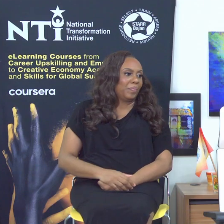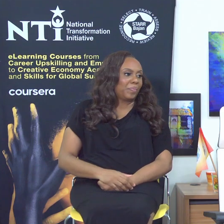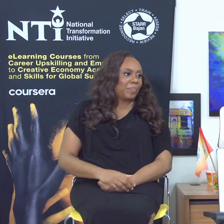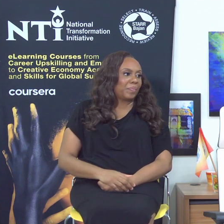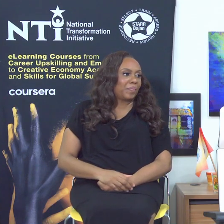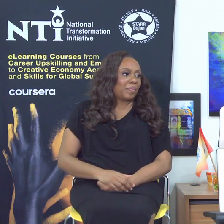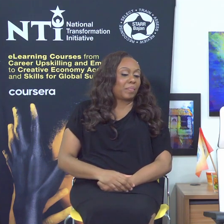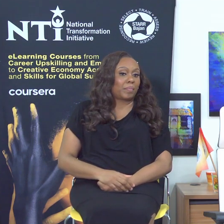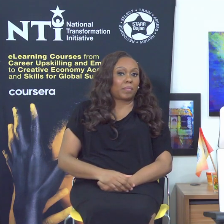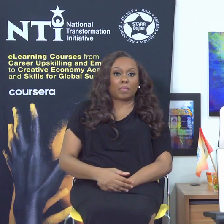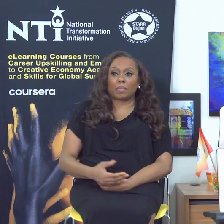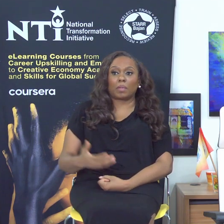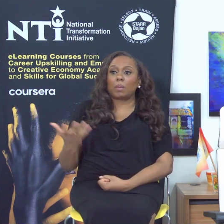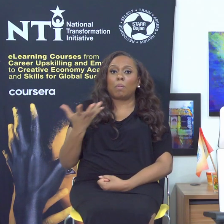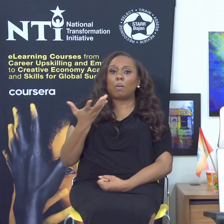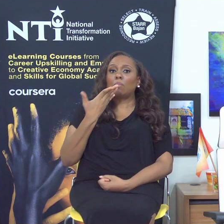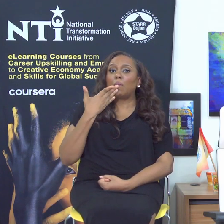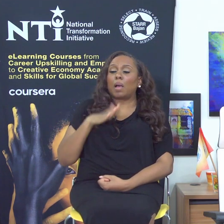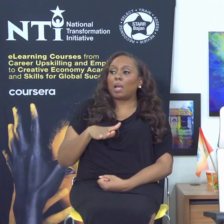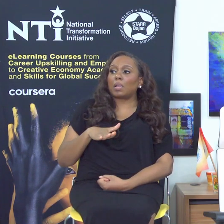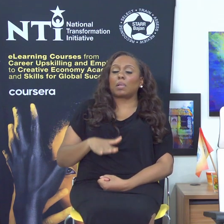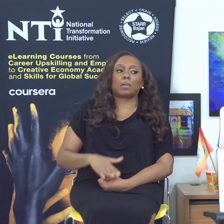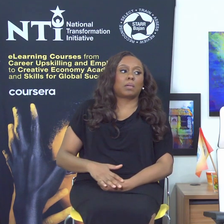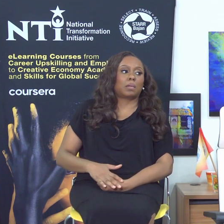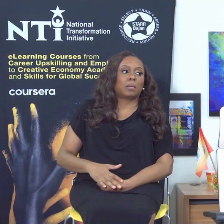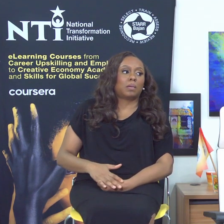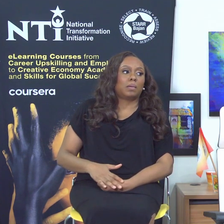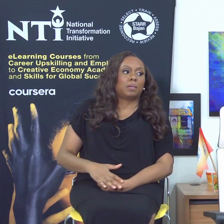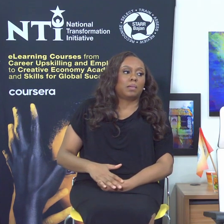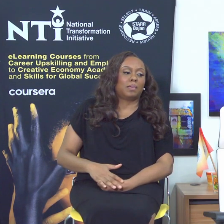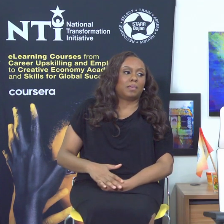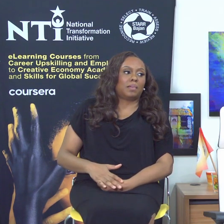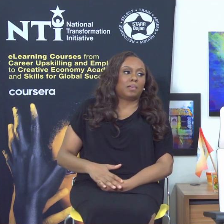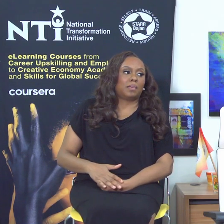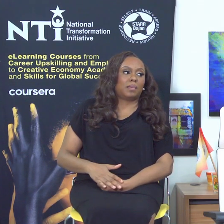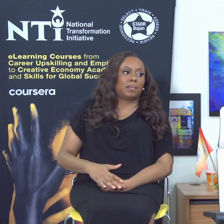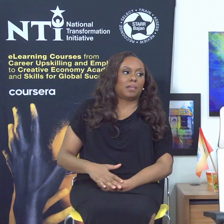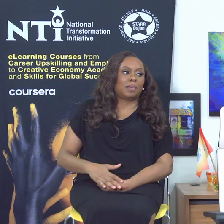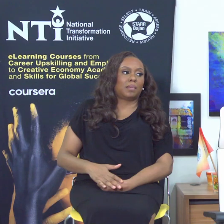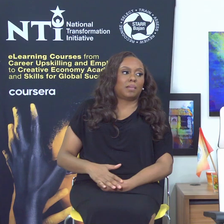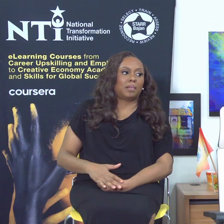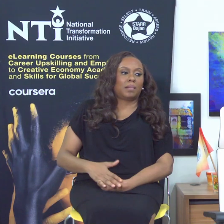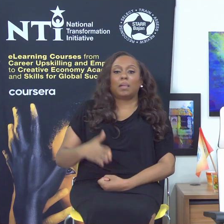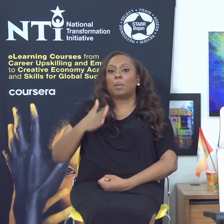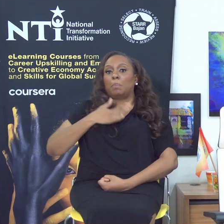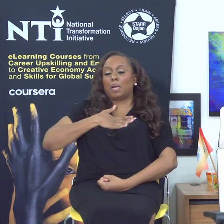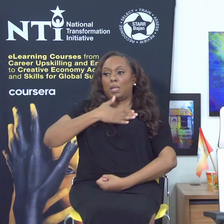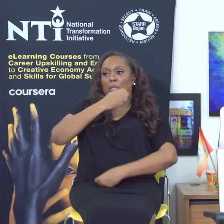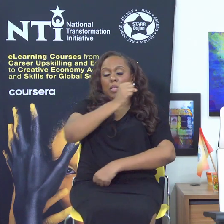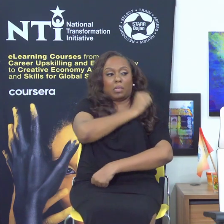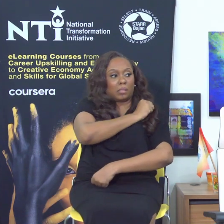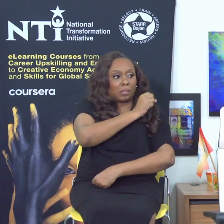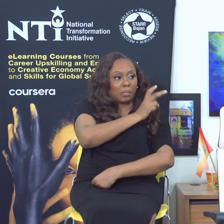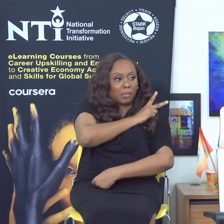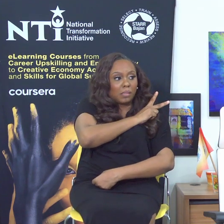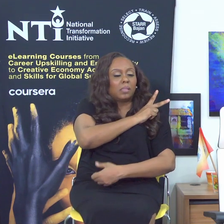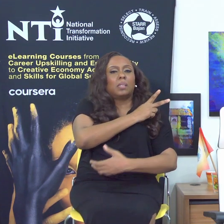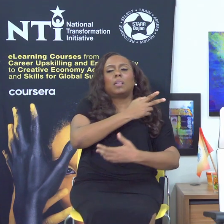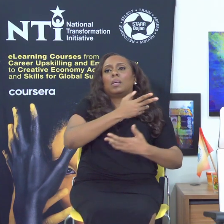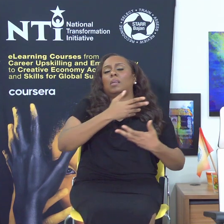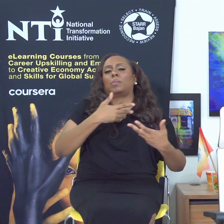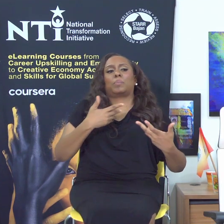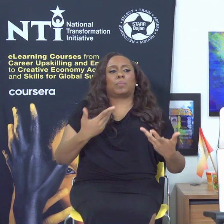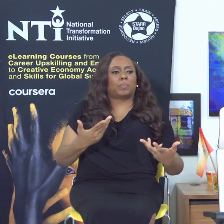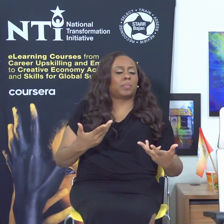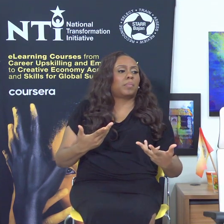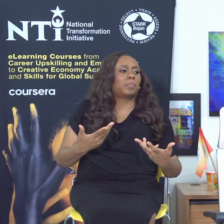The bad experience is my supervisor, she wasn't exposed so much to,